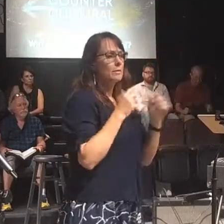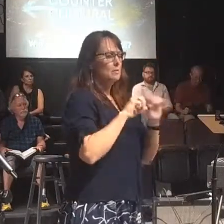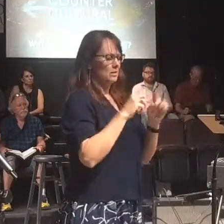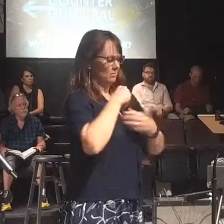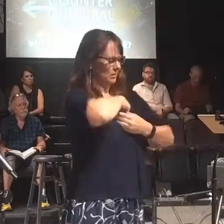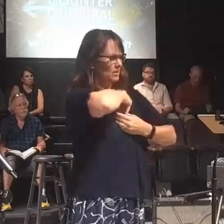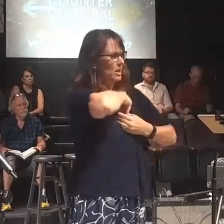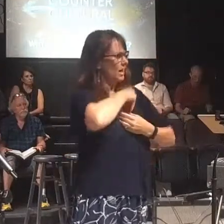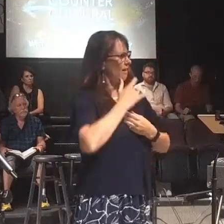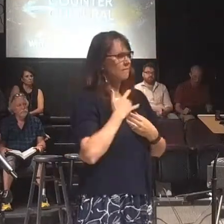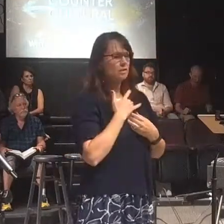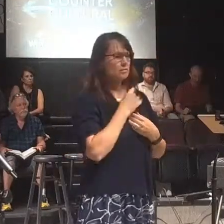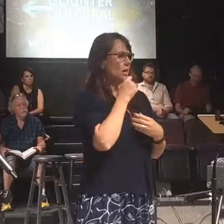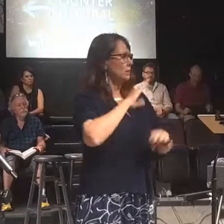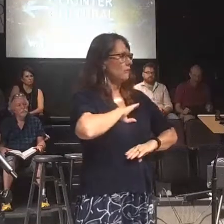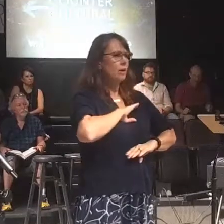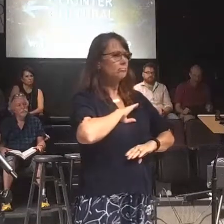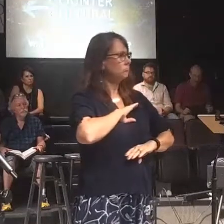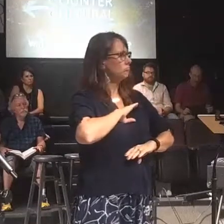deep sense of dissatisfaction